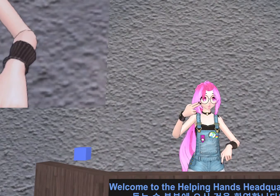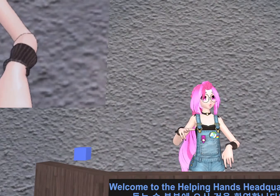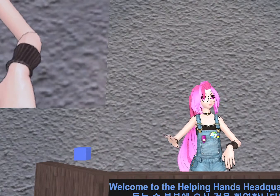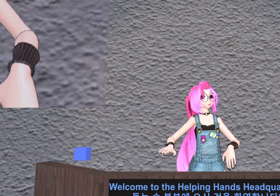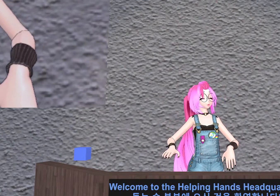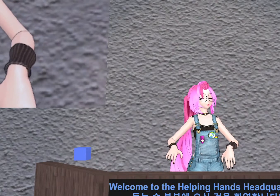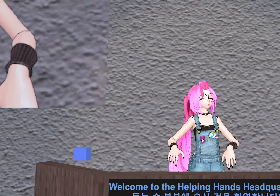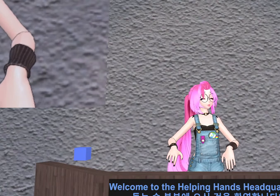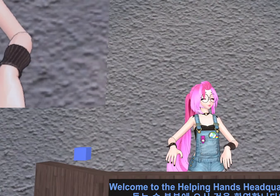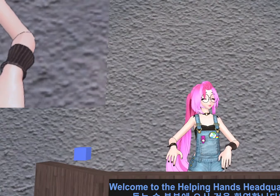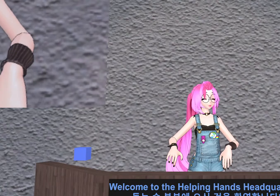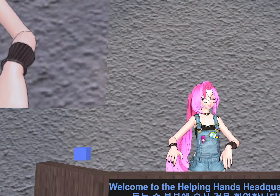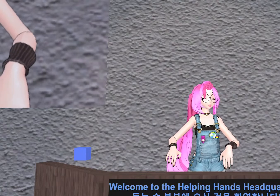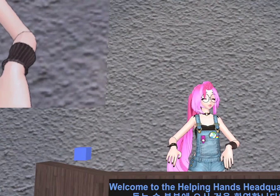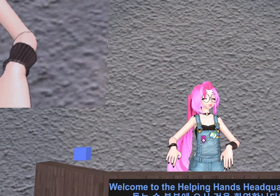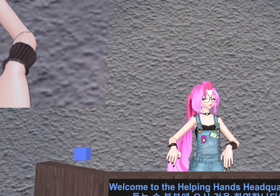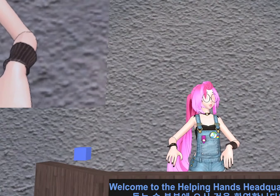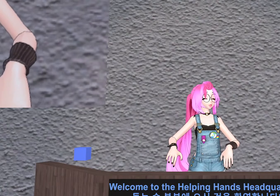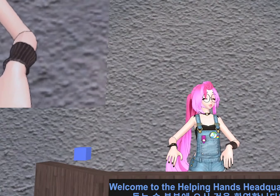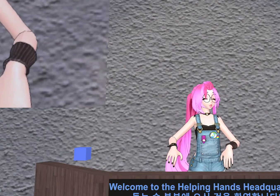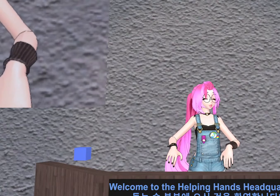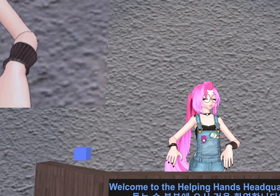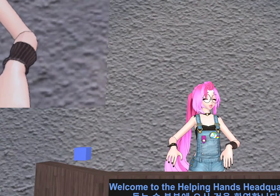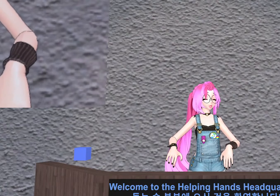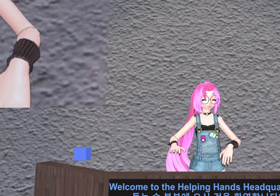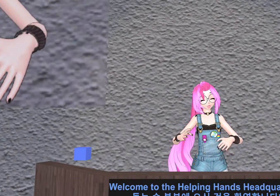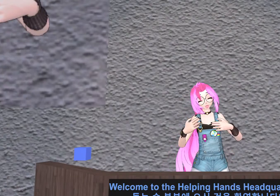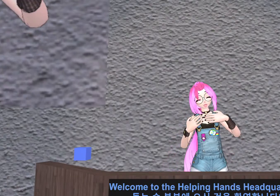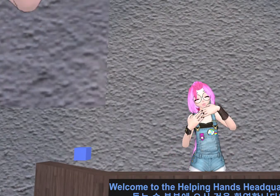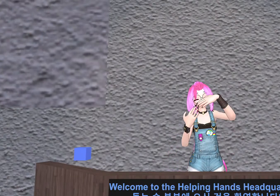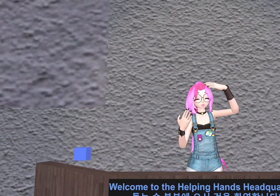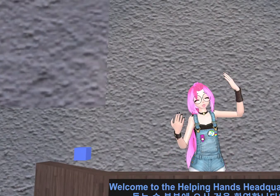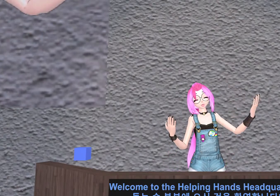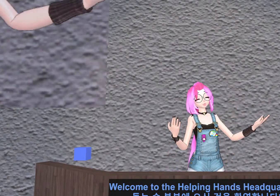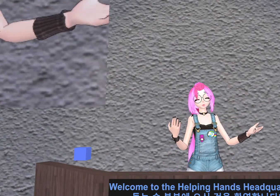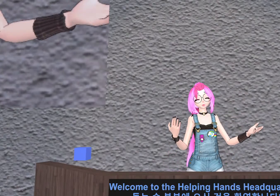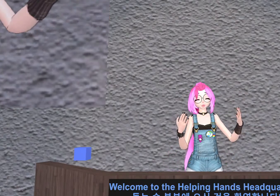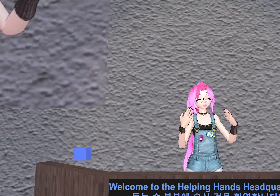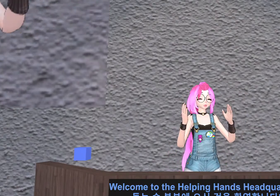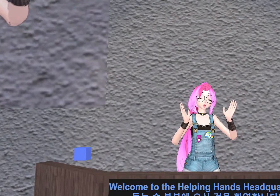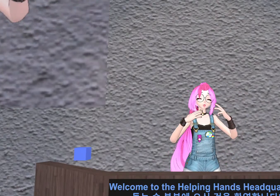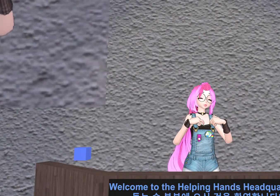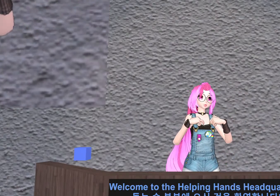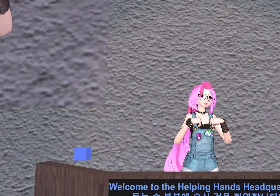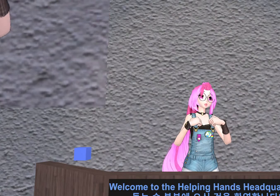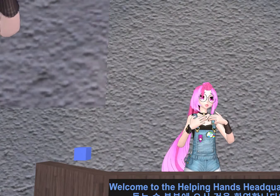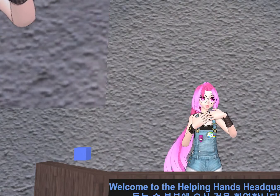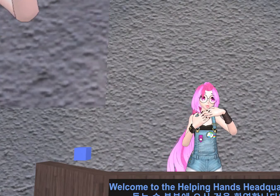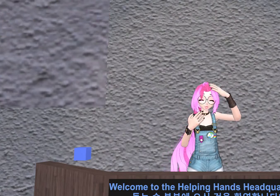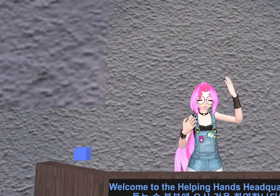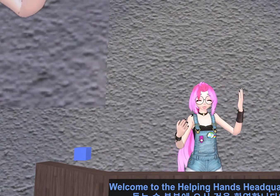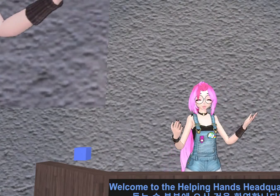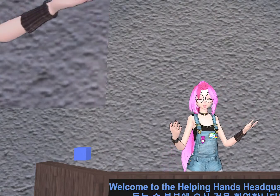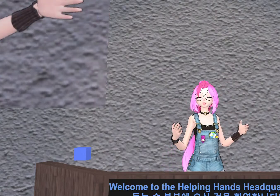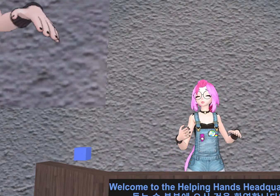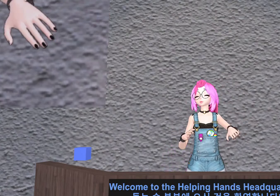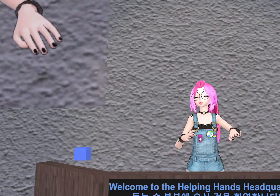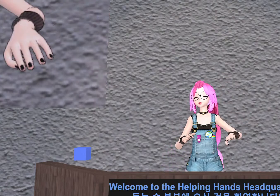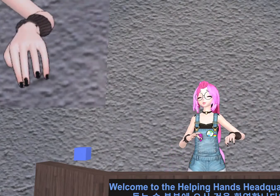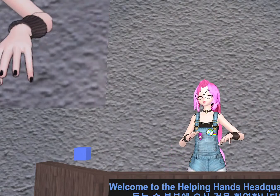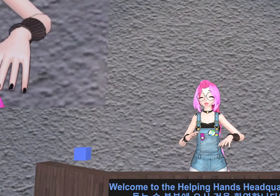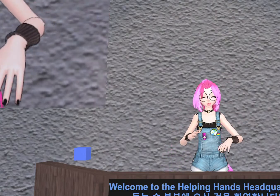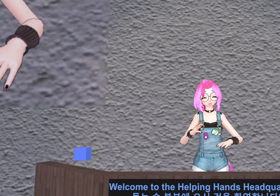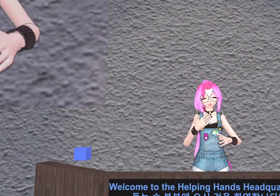how to sign queer. That beautiful rainbow inside all of us. Yes. Oh, so